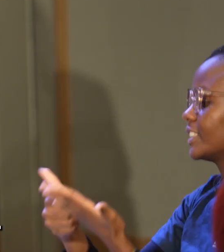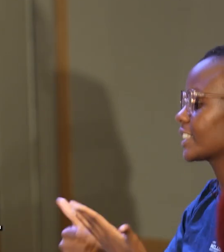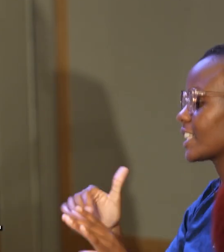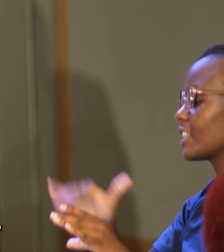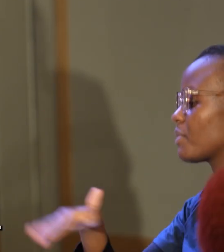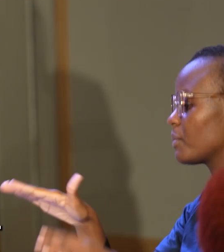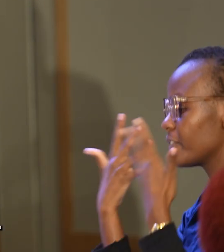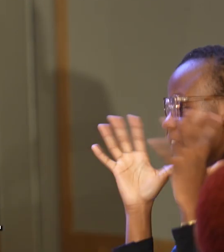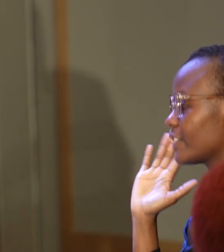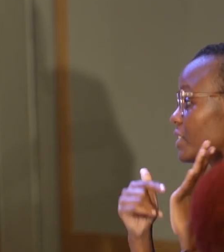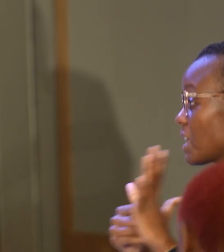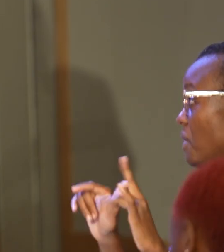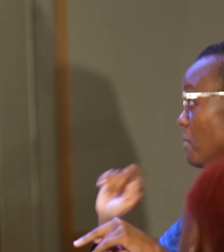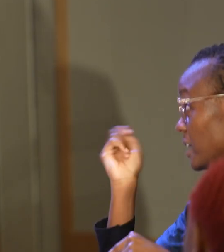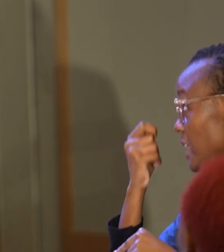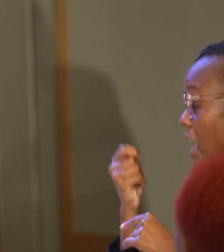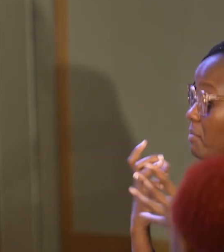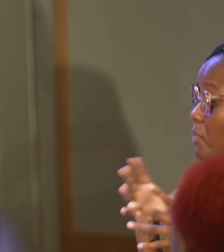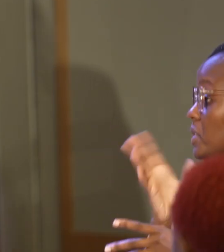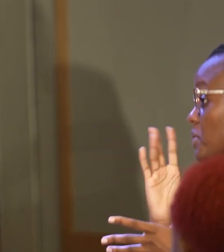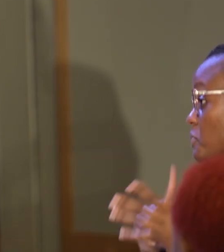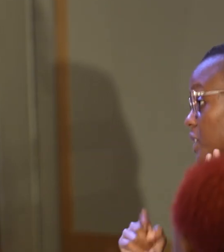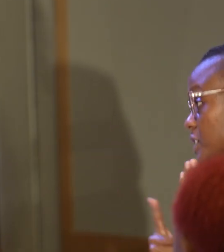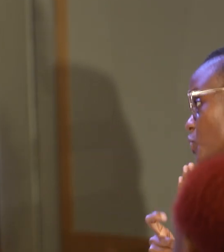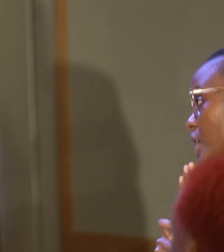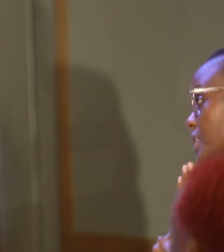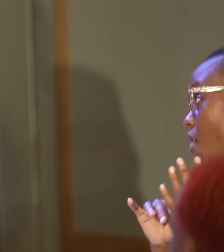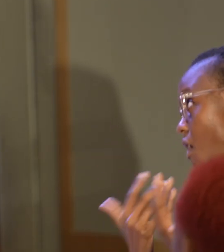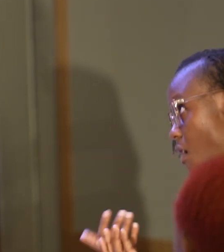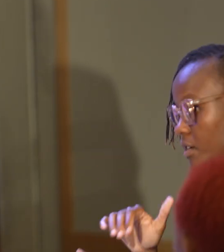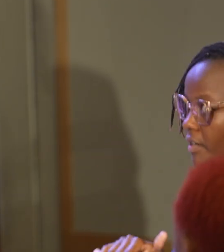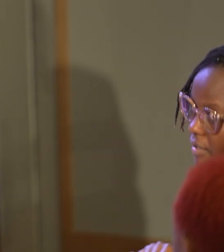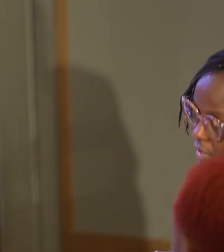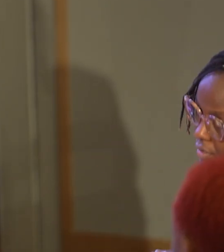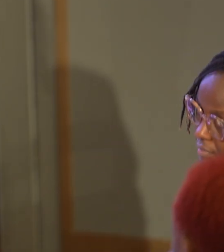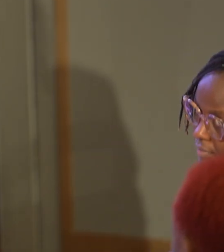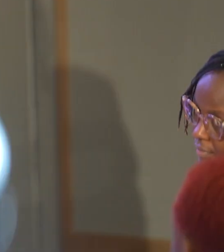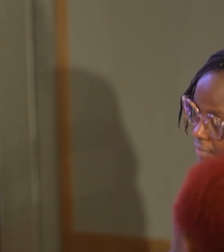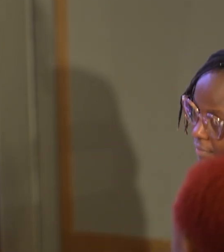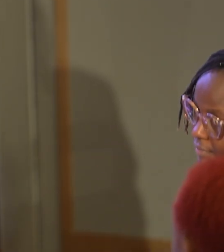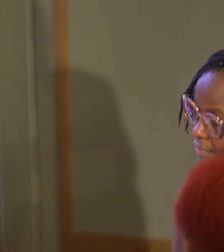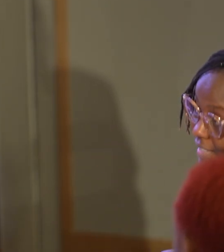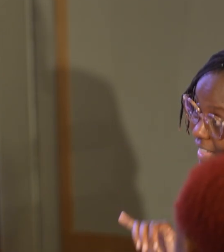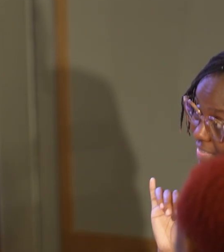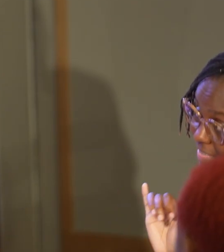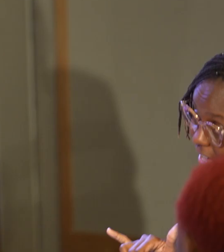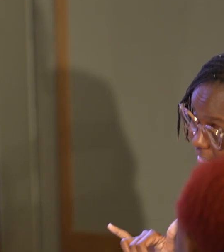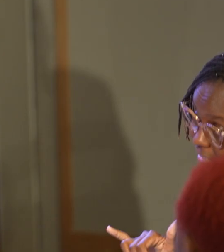Perhaps like in Kenya, we speak Swahili, all of us, or English, but also,